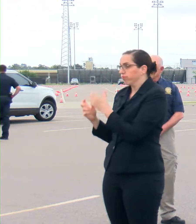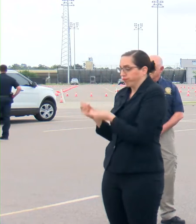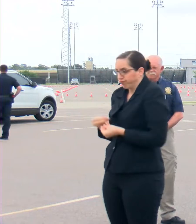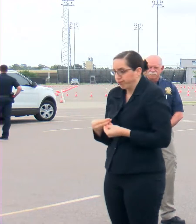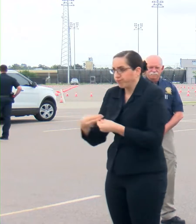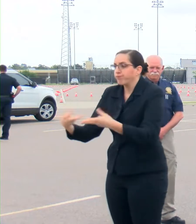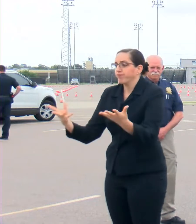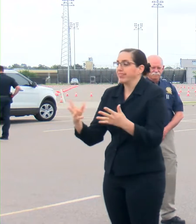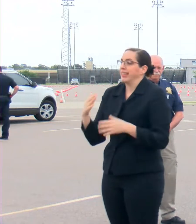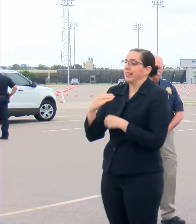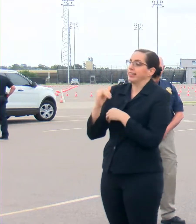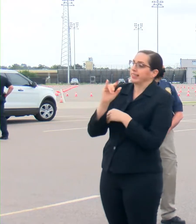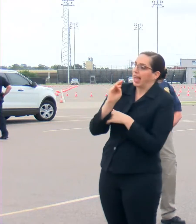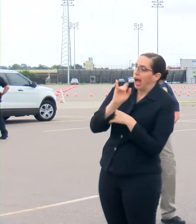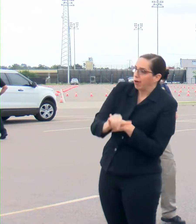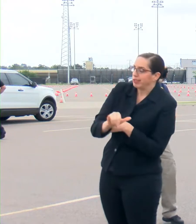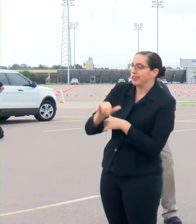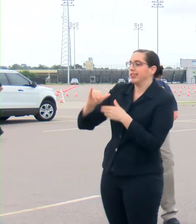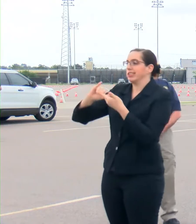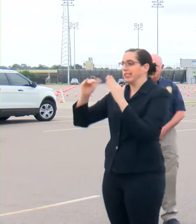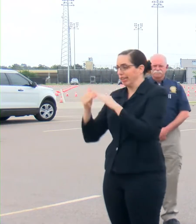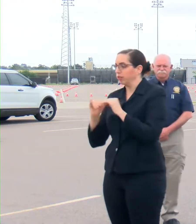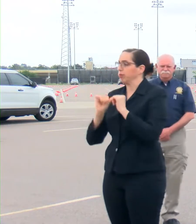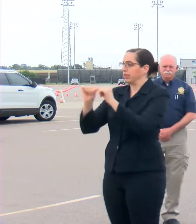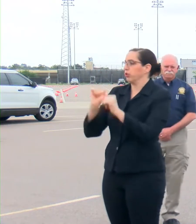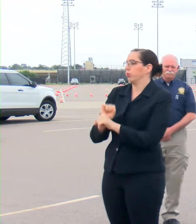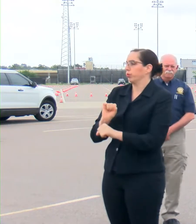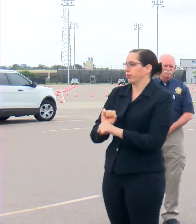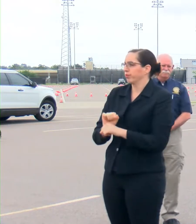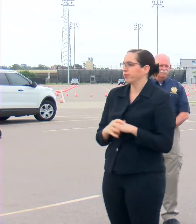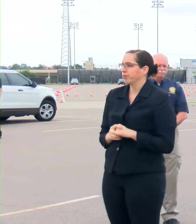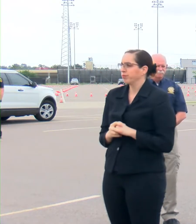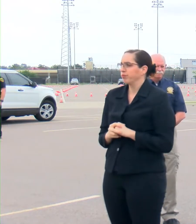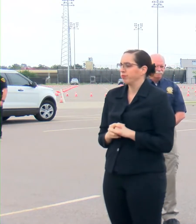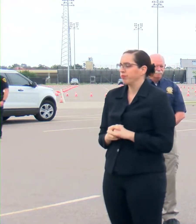of you, county and city, to be able to do your work.